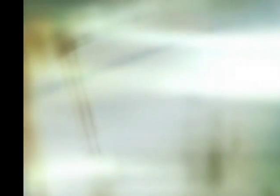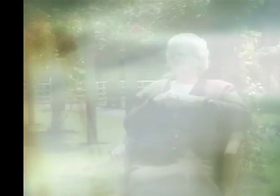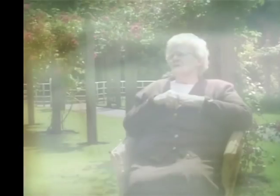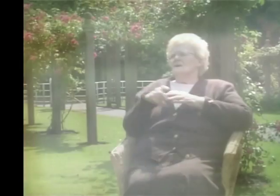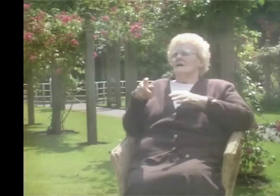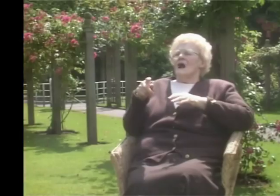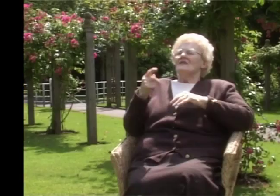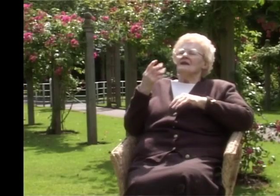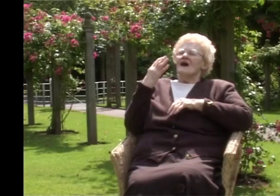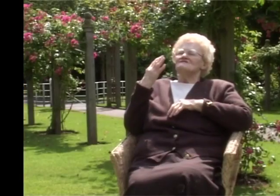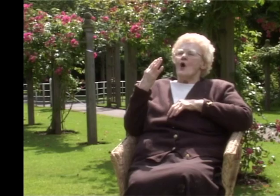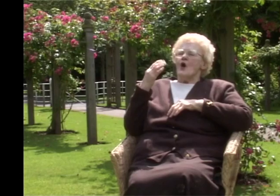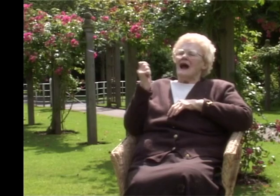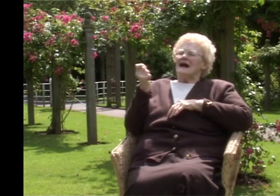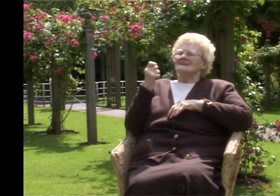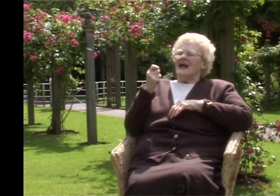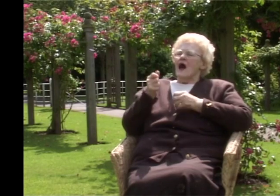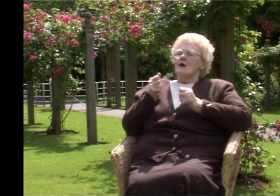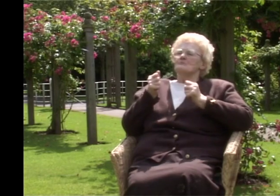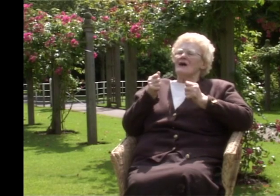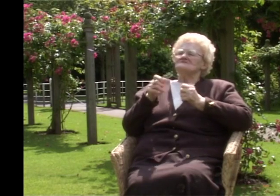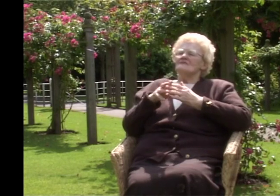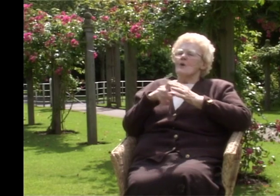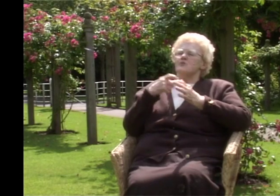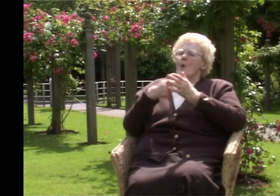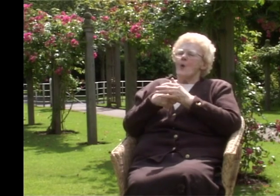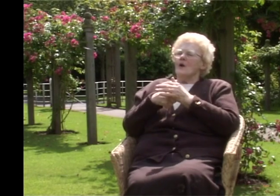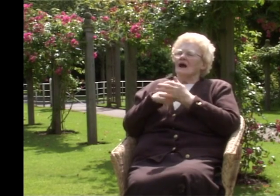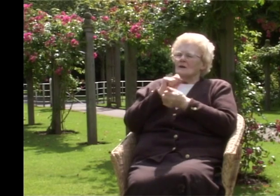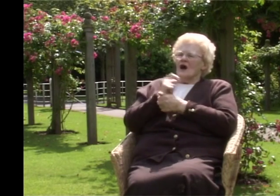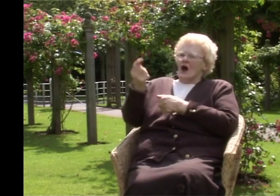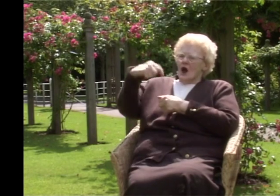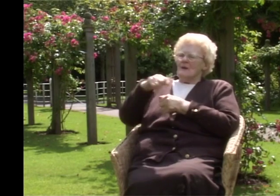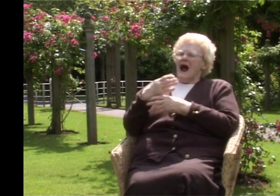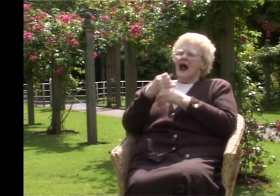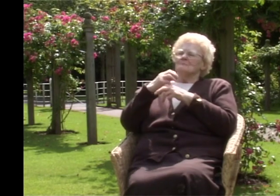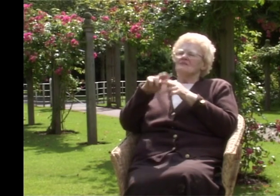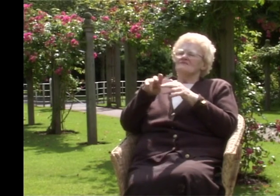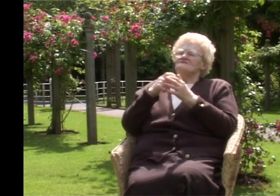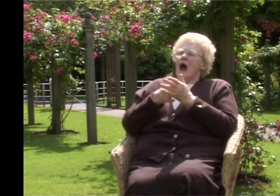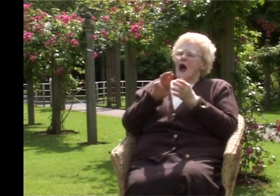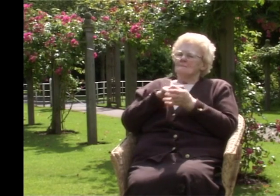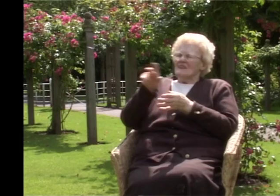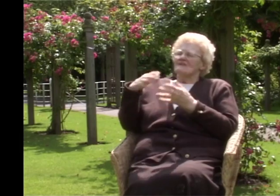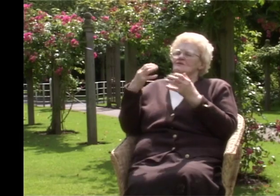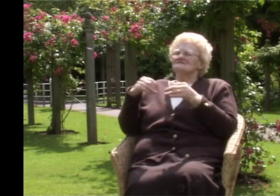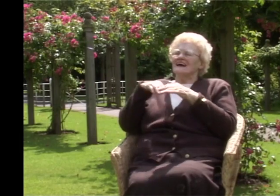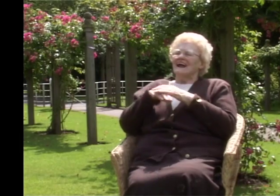There was 4 Italian prisoners of war who came to help on the farm, and they lived in a